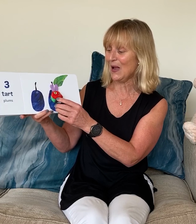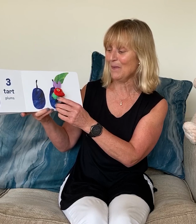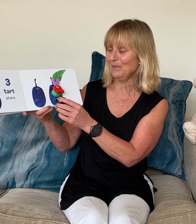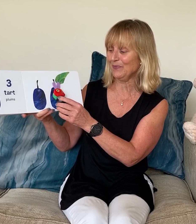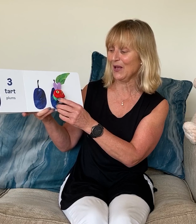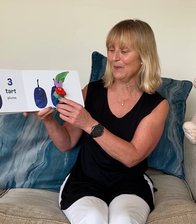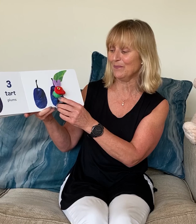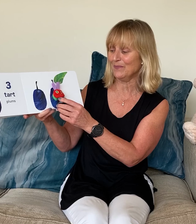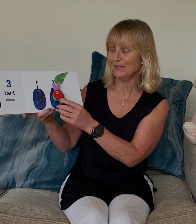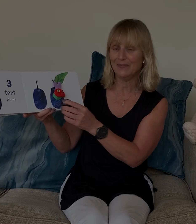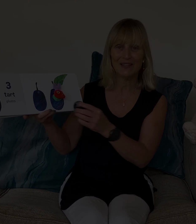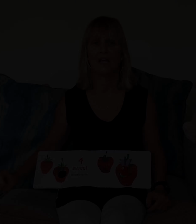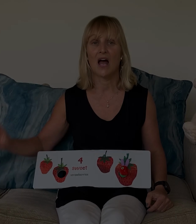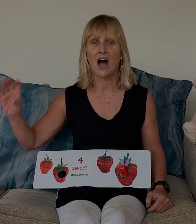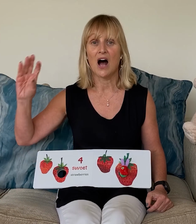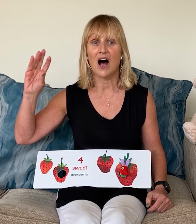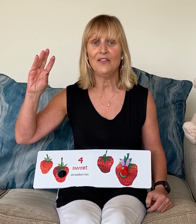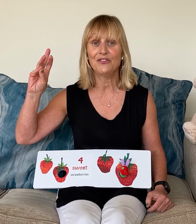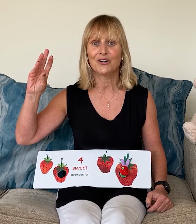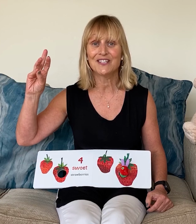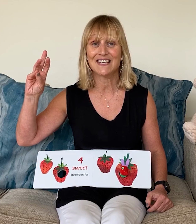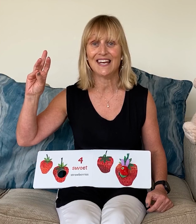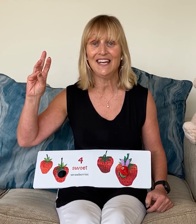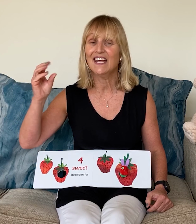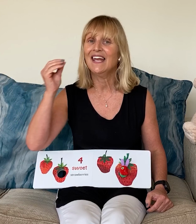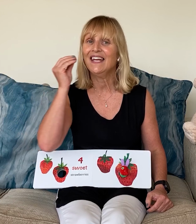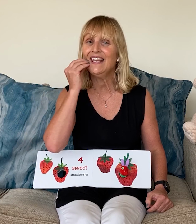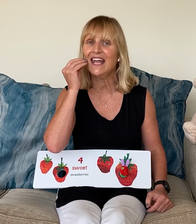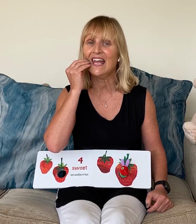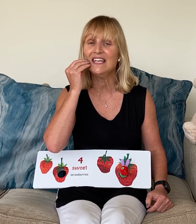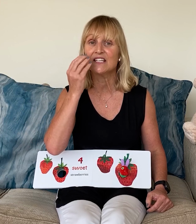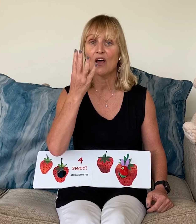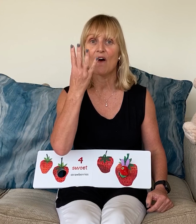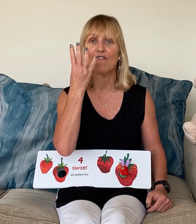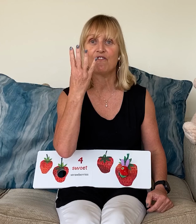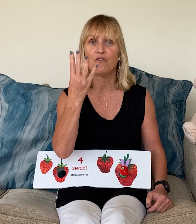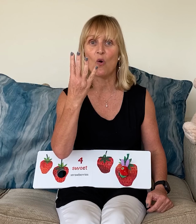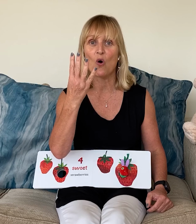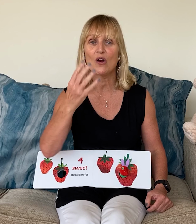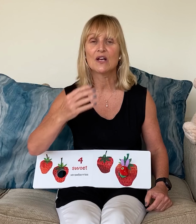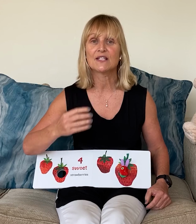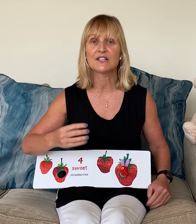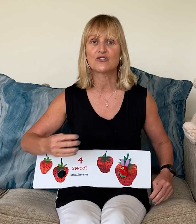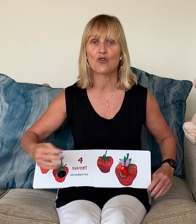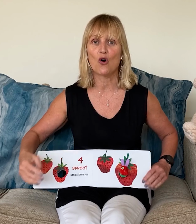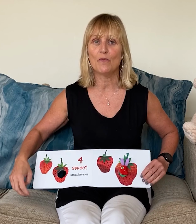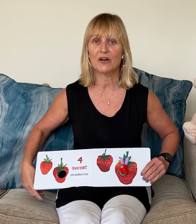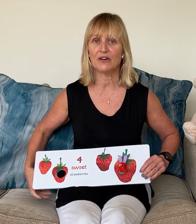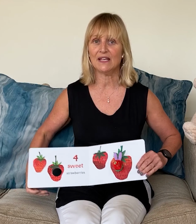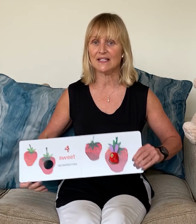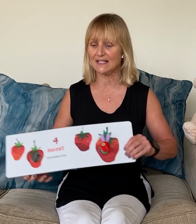Yum, yum. On Thursday, he ate four strawberries.